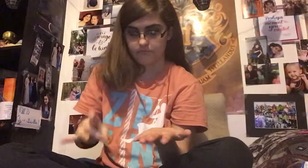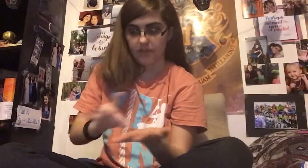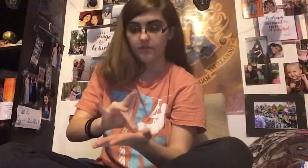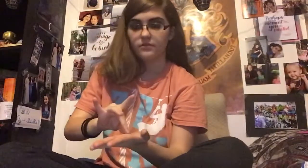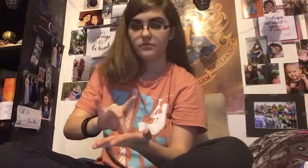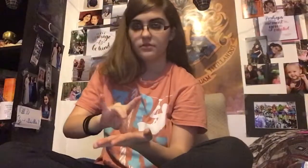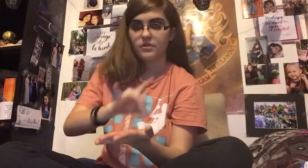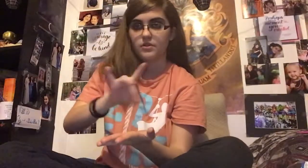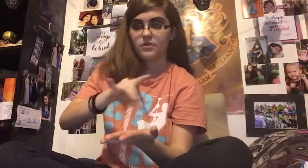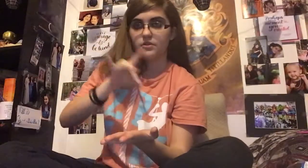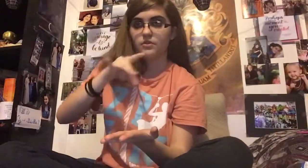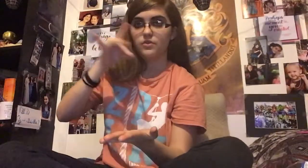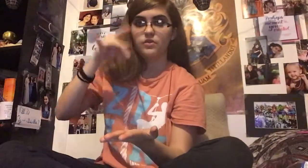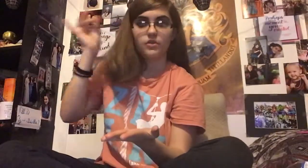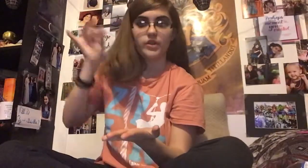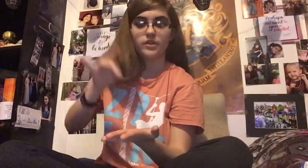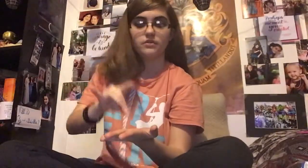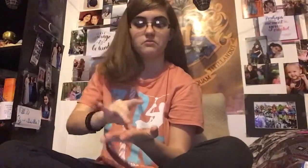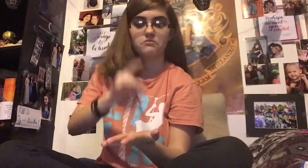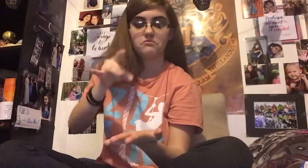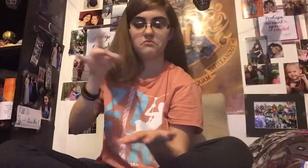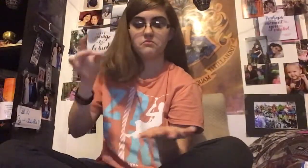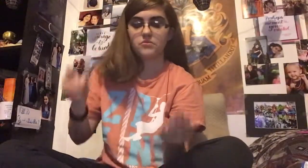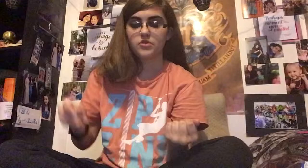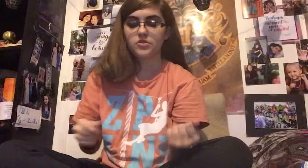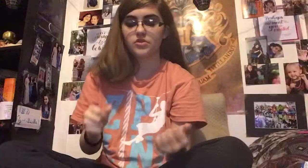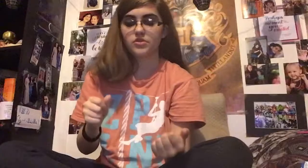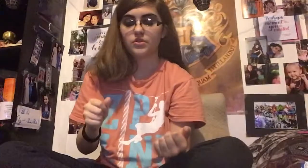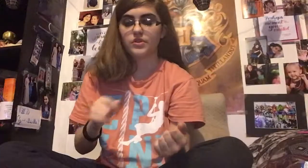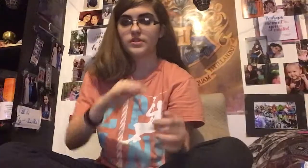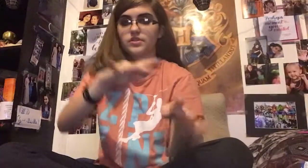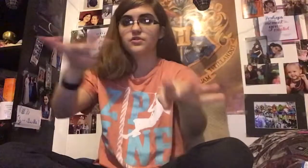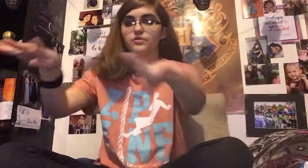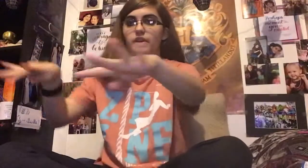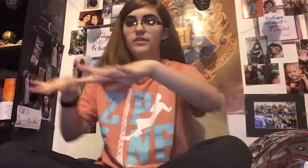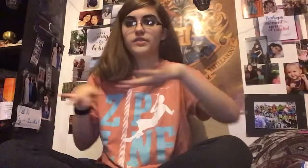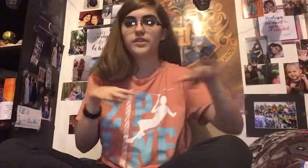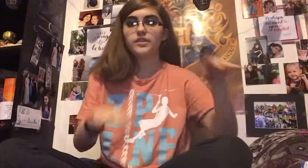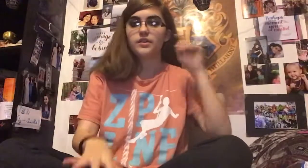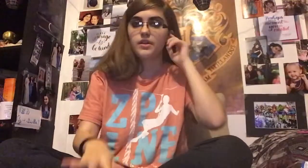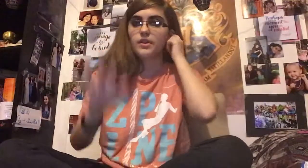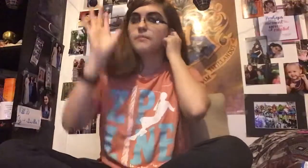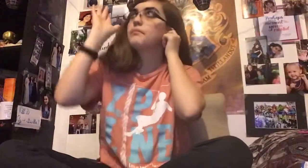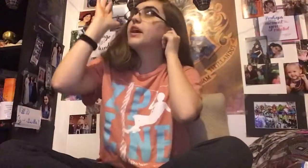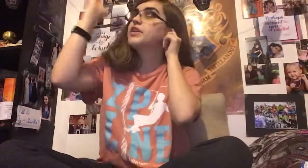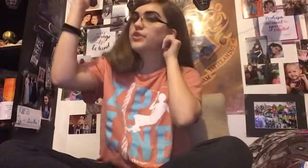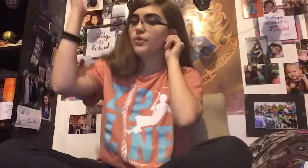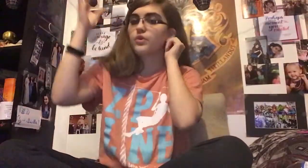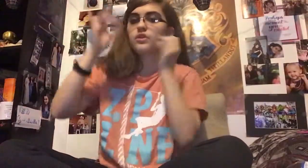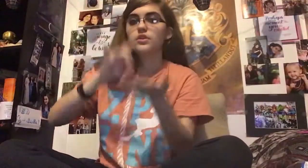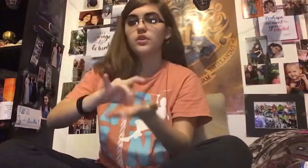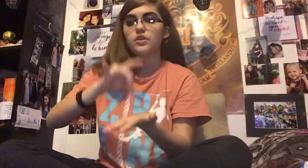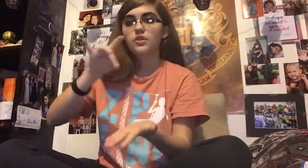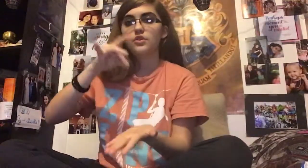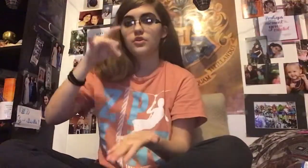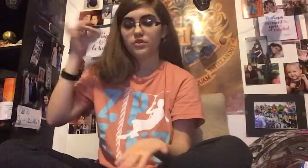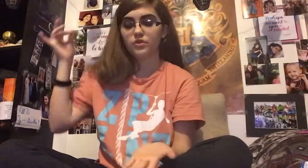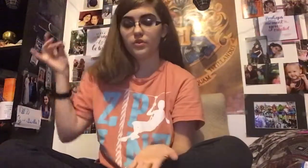Yeah. Glory. So it's surrounded by your